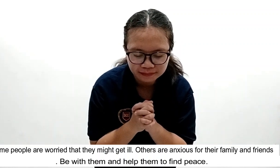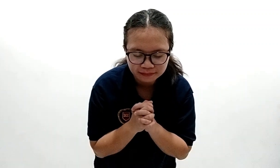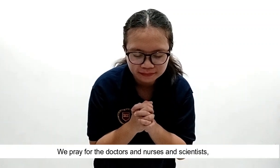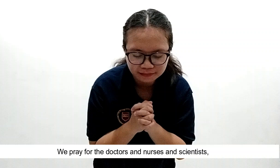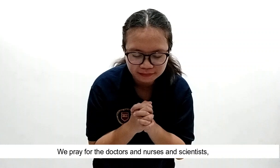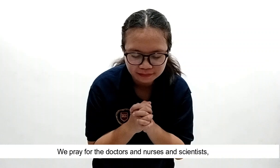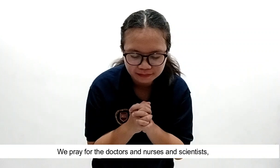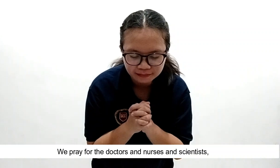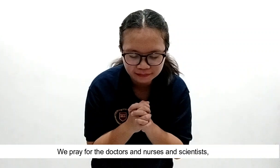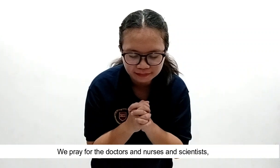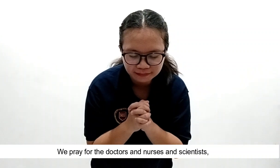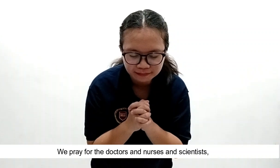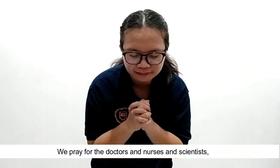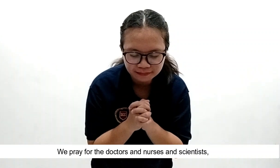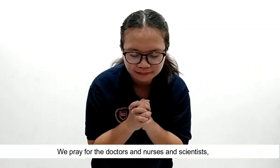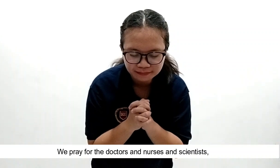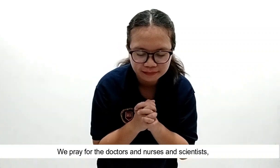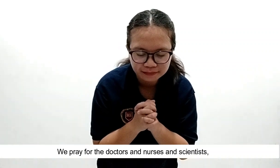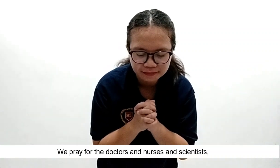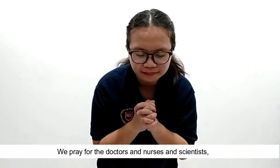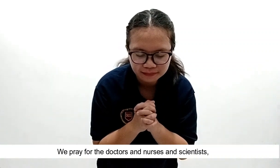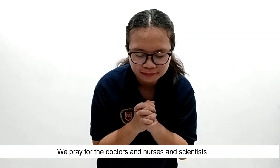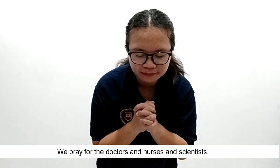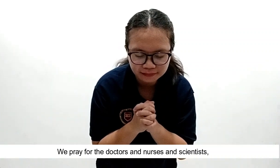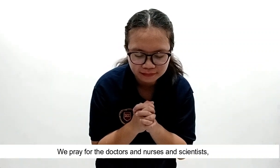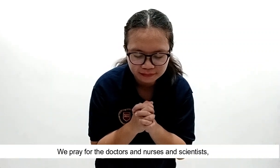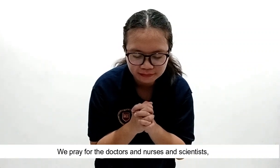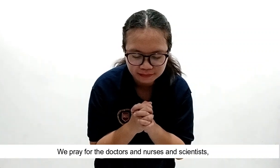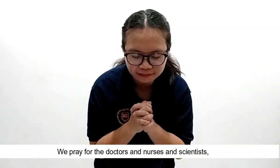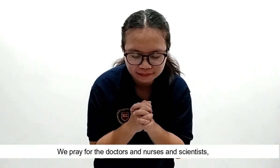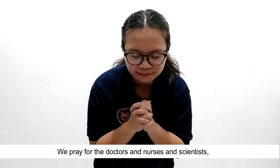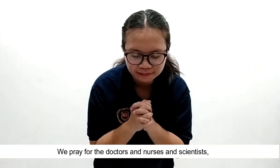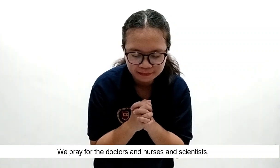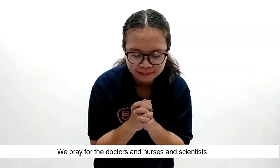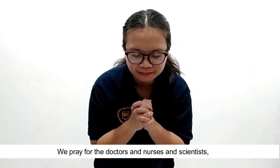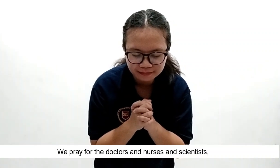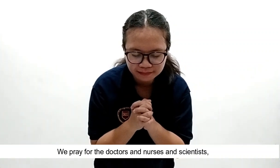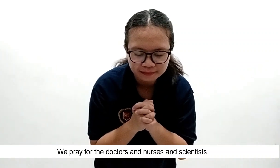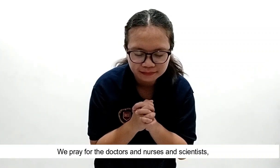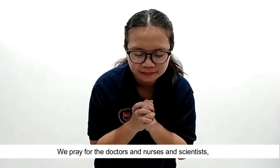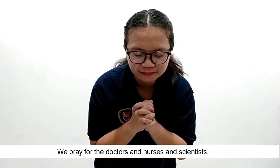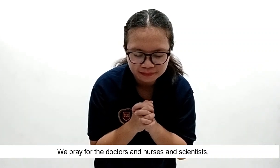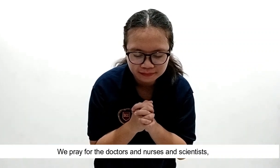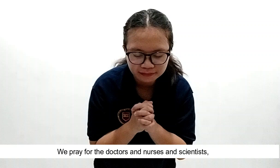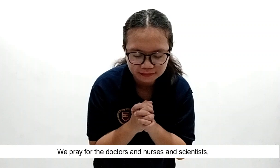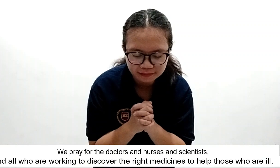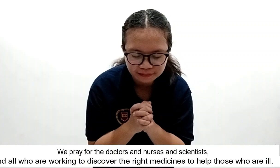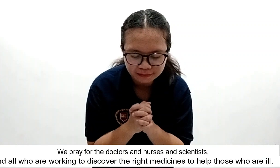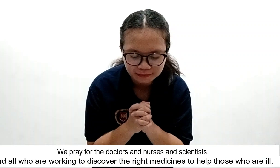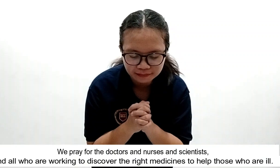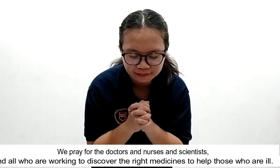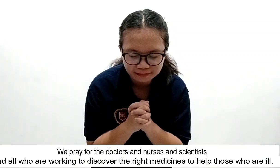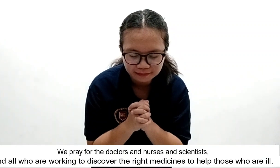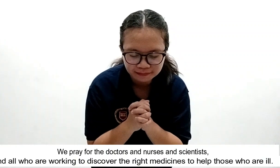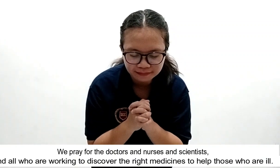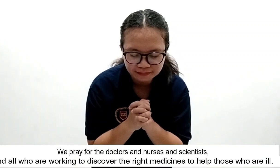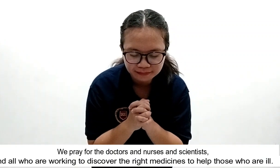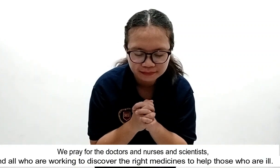them to find peace we pray for the doctors and nurses and scientists and all who are